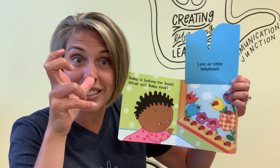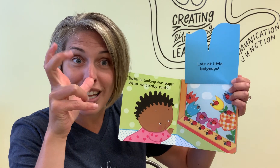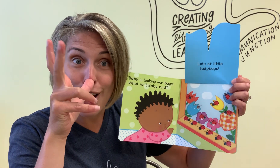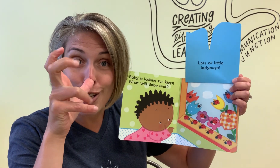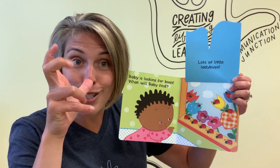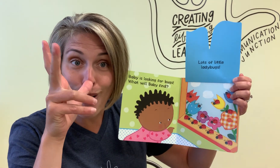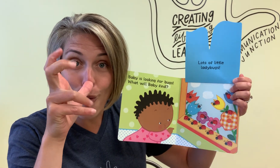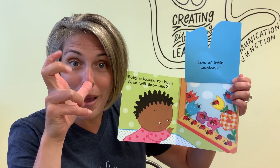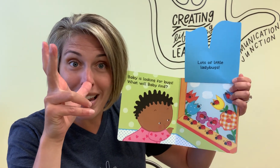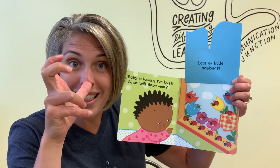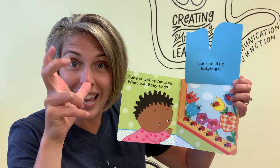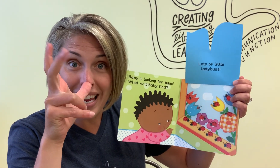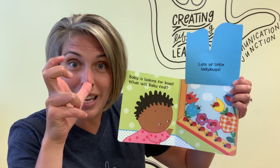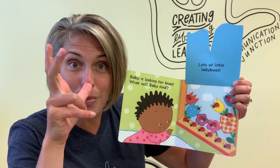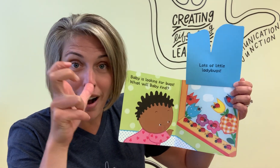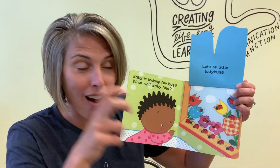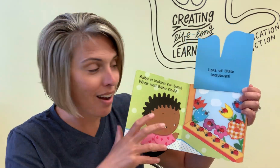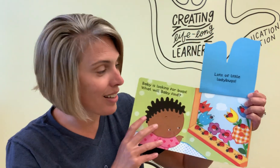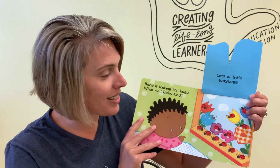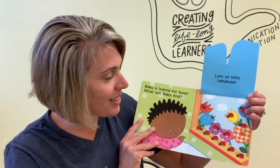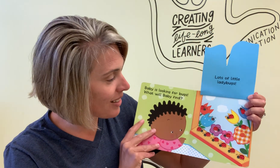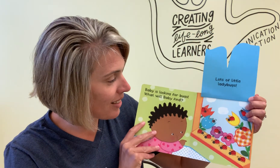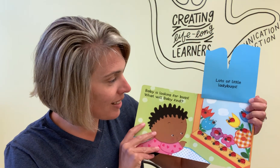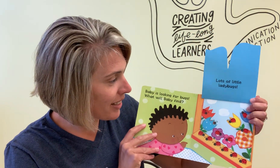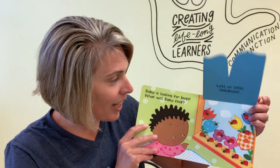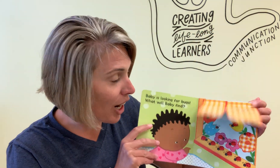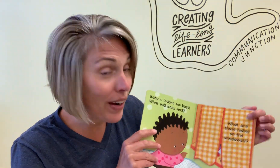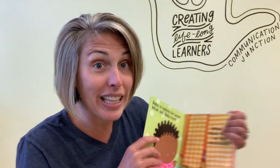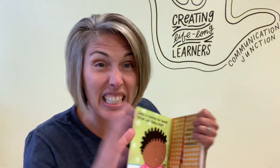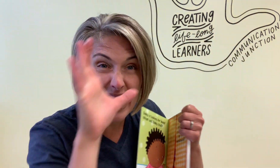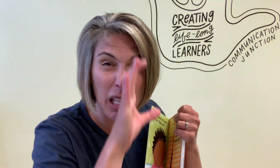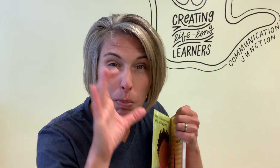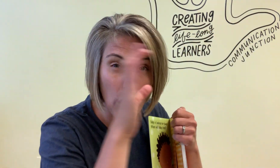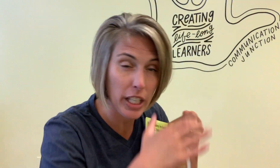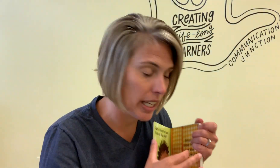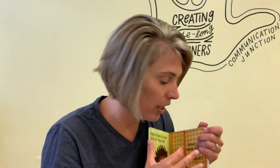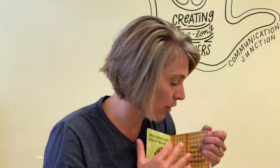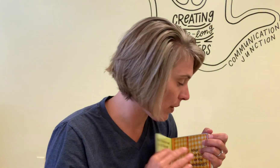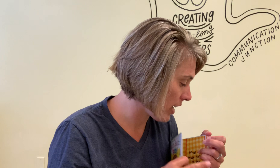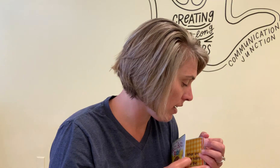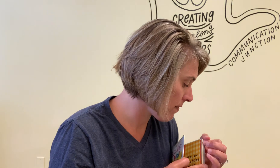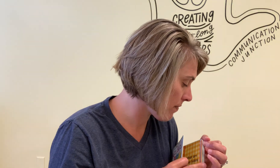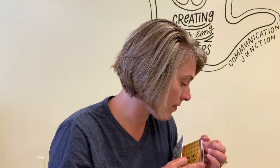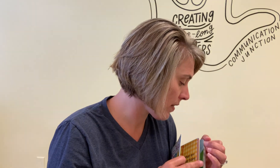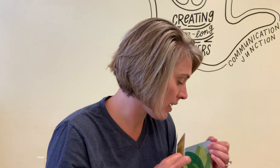ladybugs. So many ladybugs. All right, let's keep looking. Are you ready?